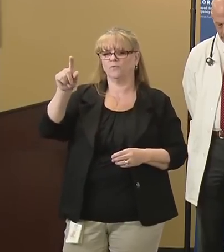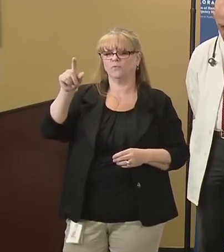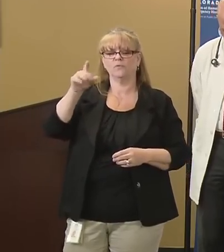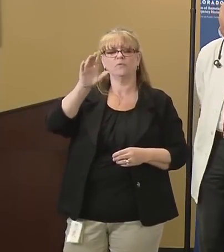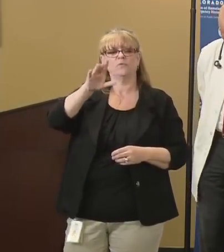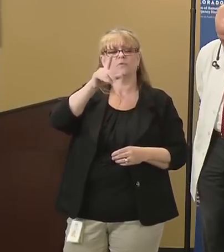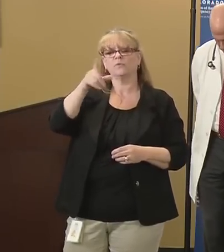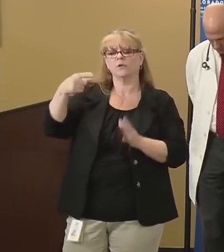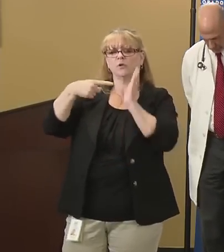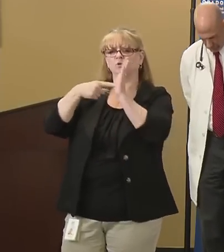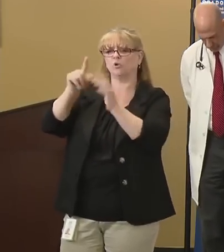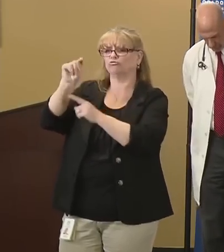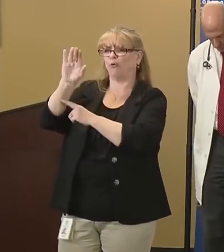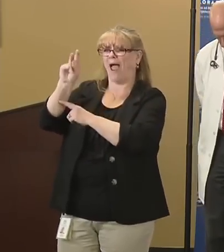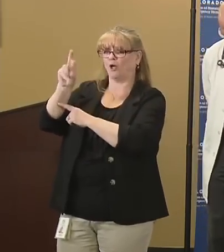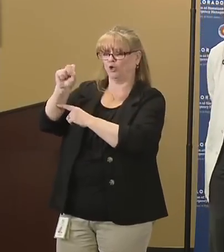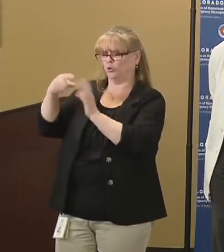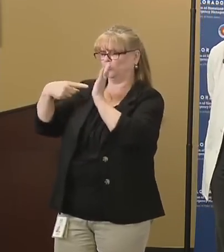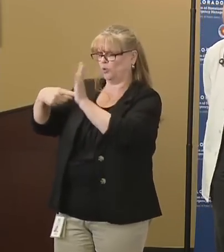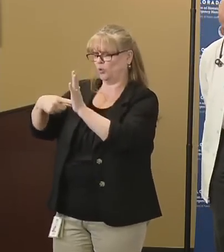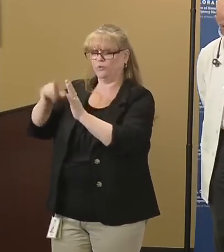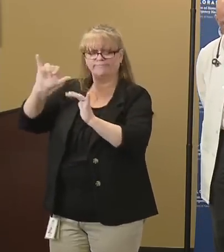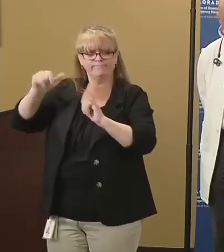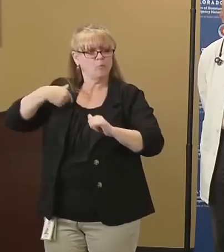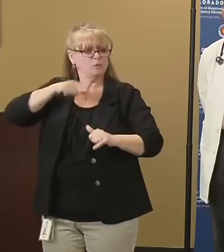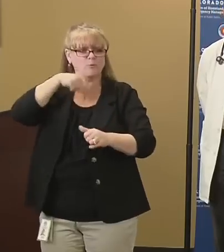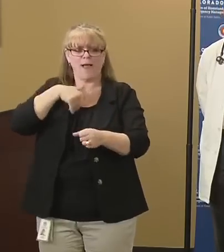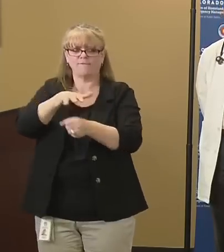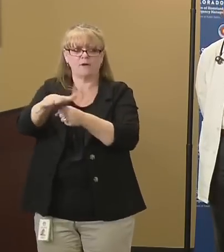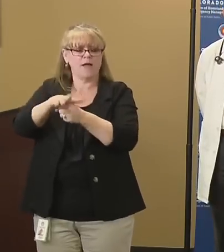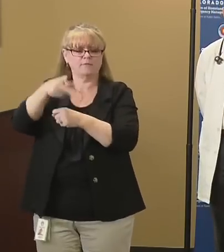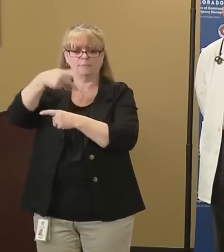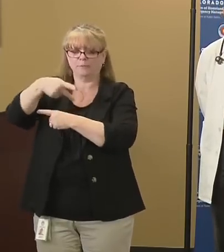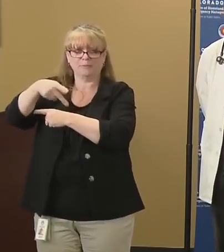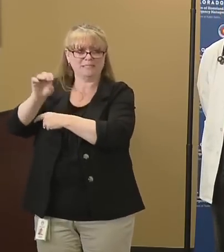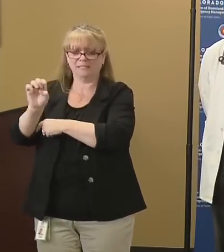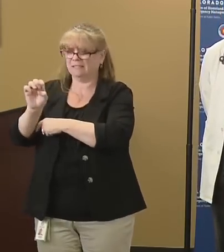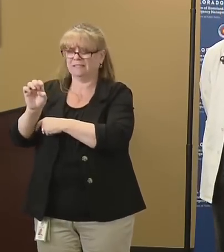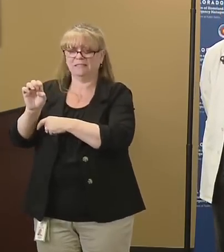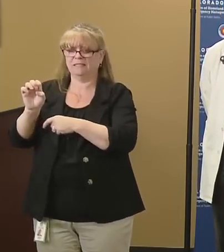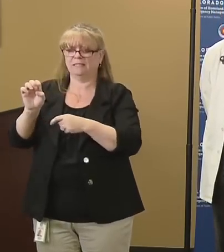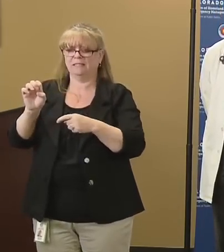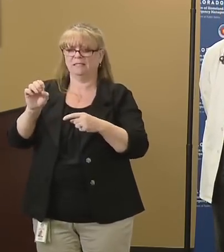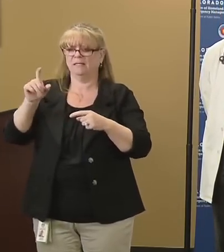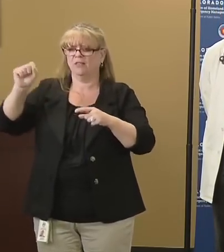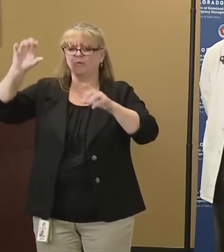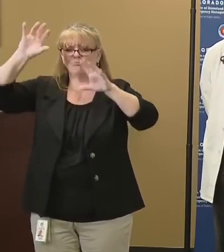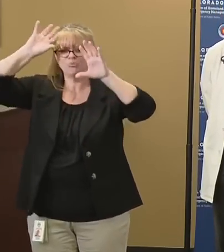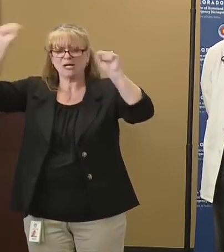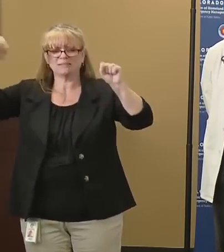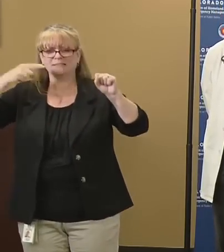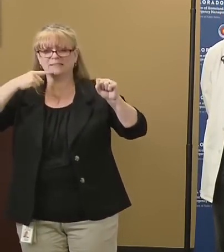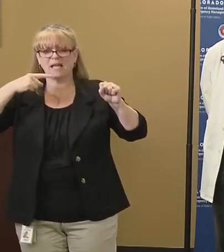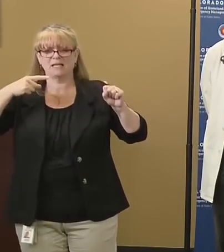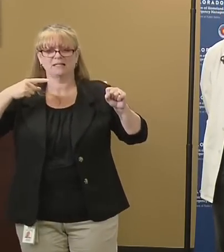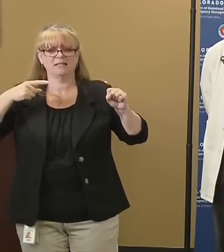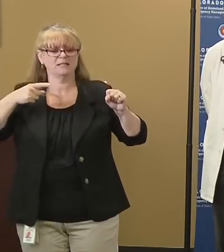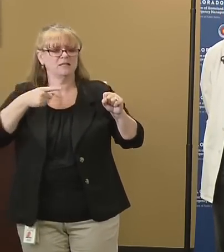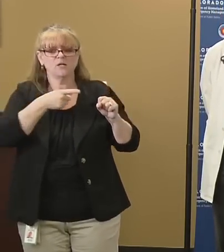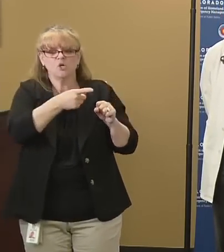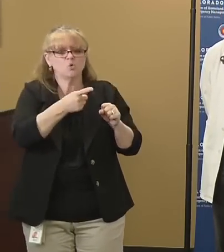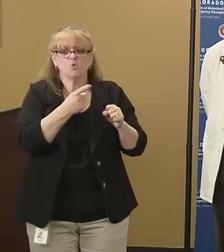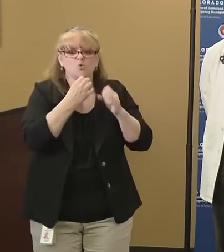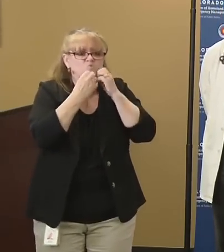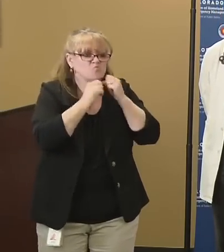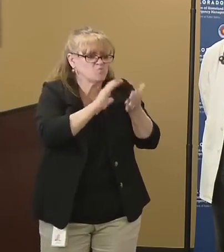on. President Trump says states like ours must be stockpiling these supplies because the feds are supplying everything we need. Have you had